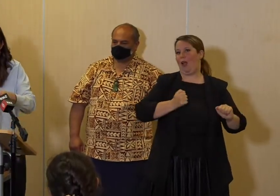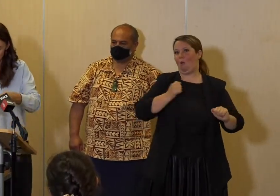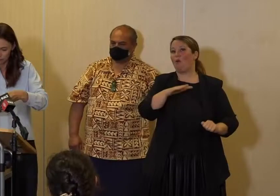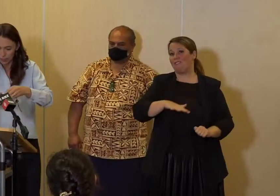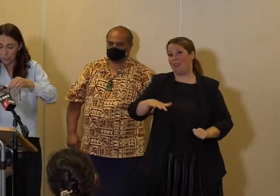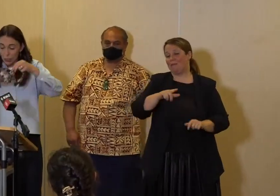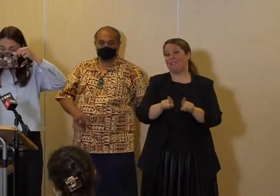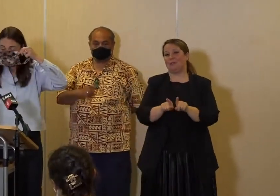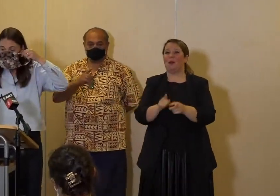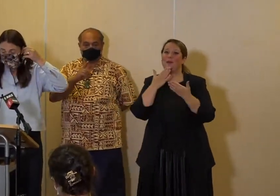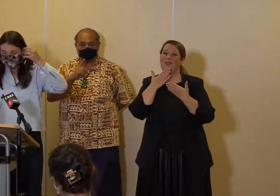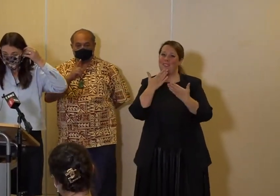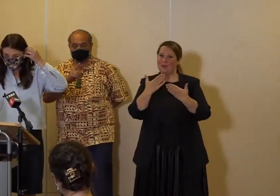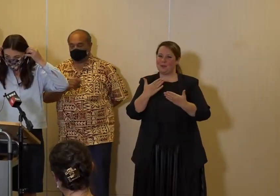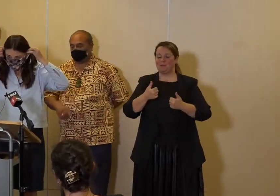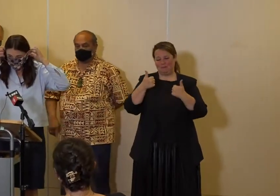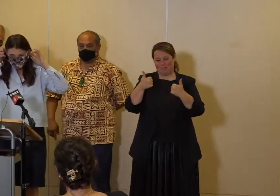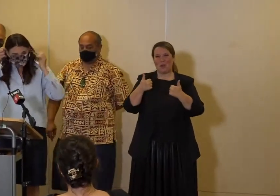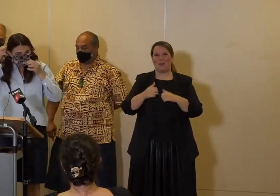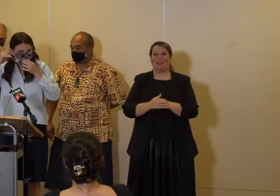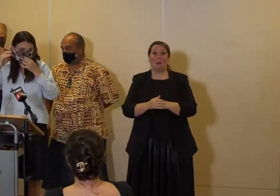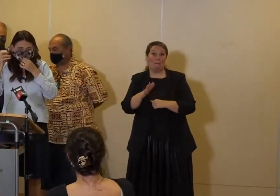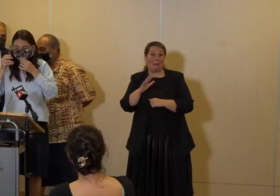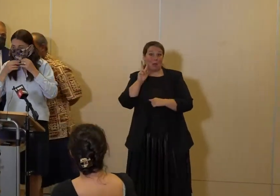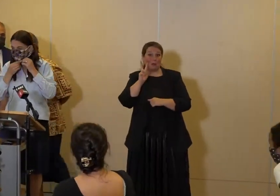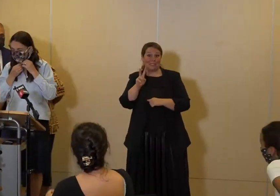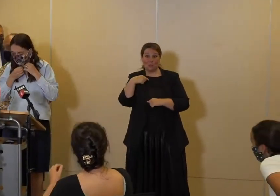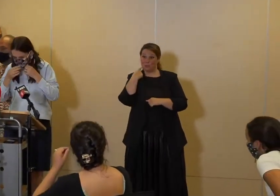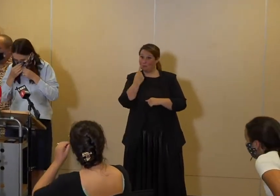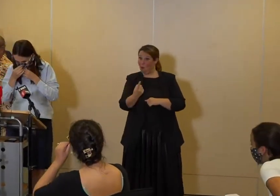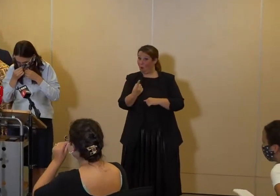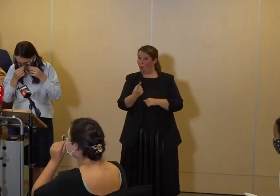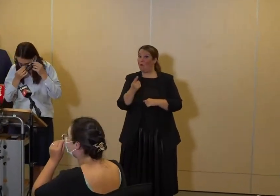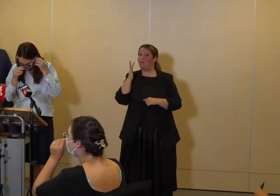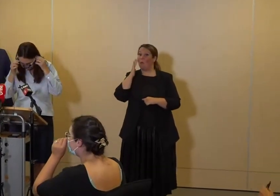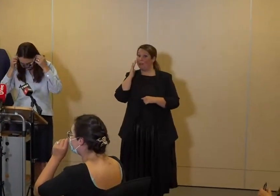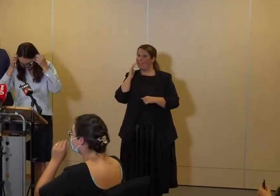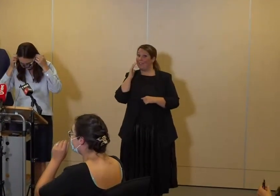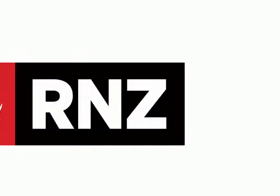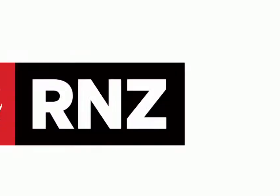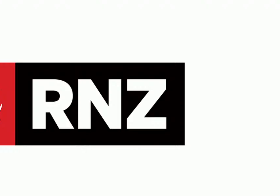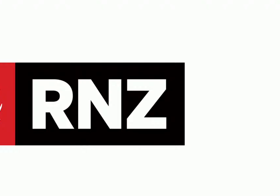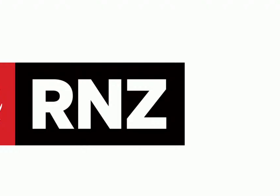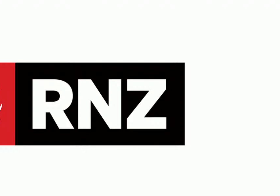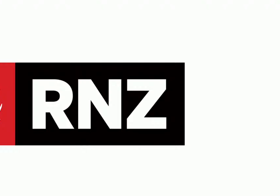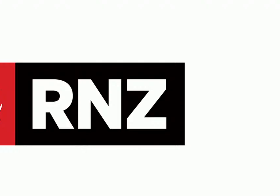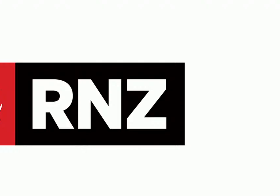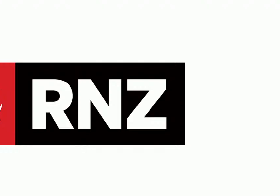everyone. Maybe I'll see some of you tomorrow for my booster.